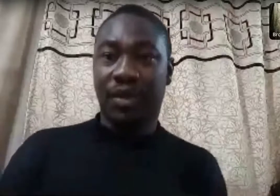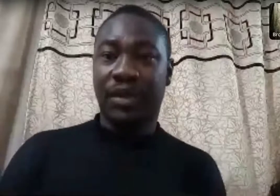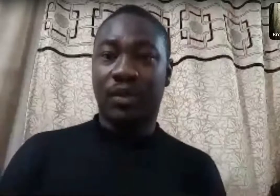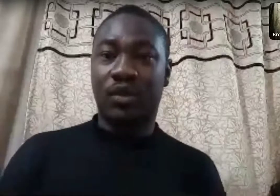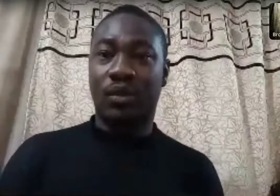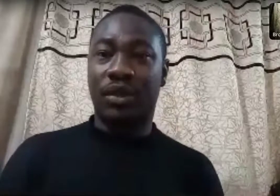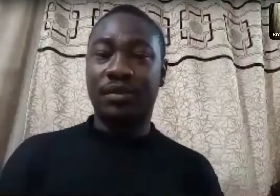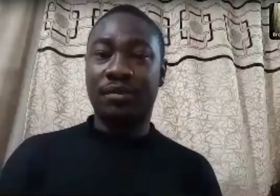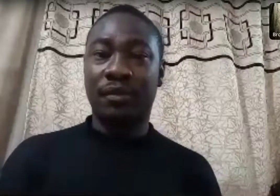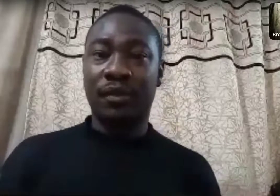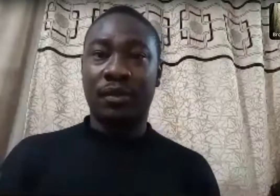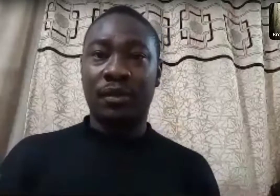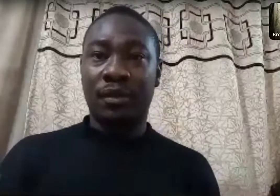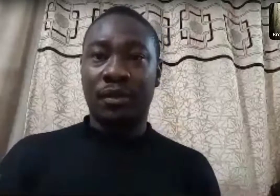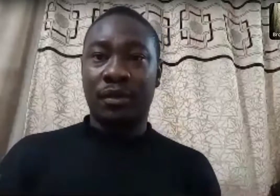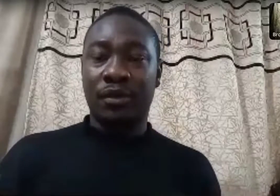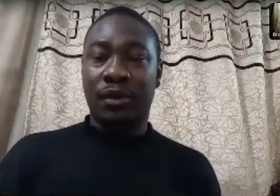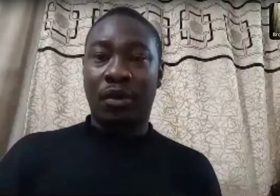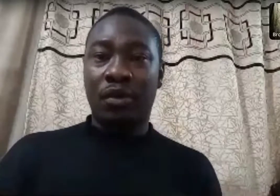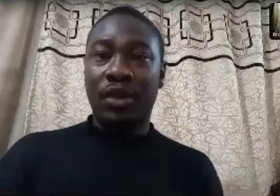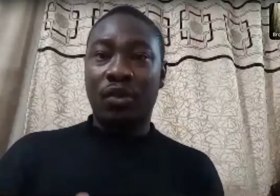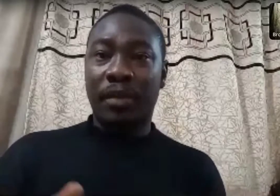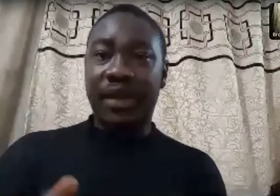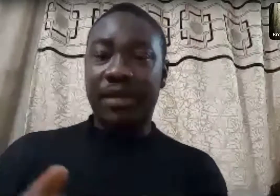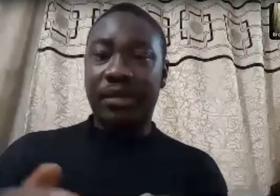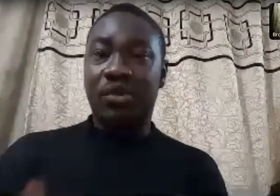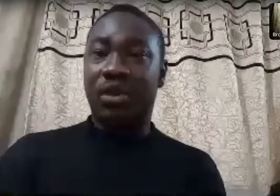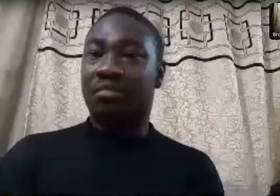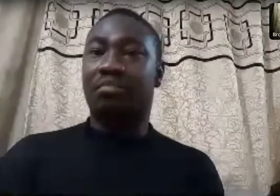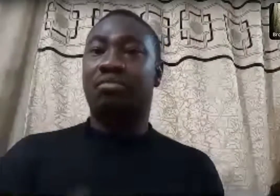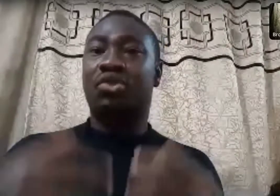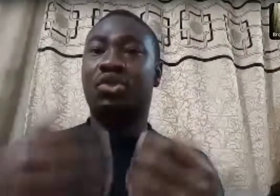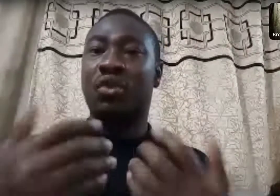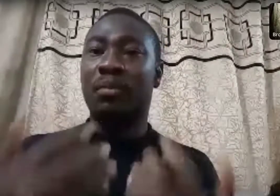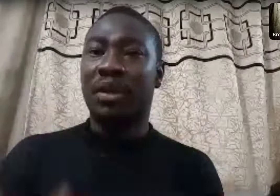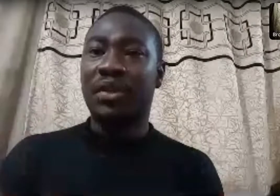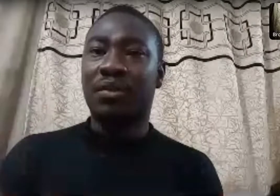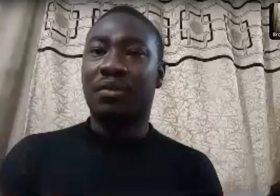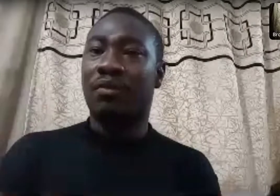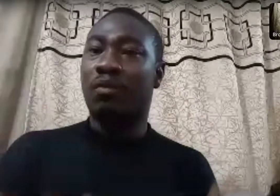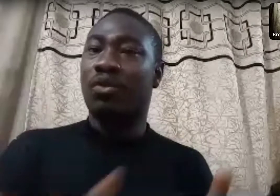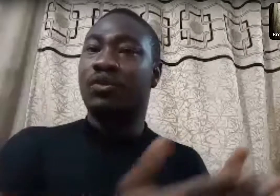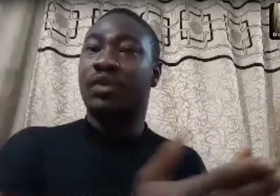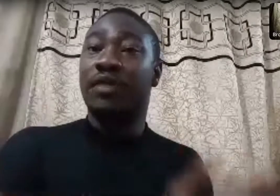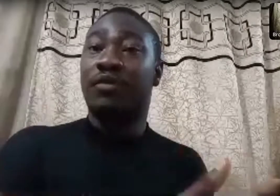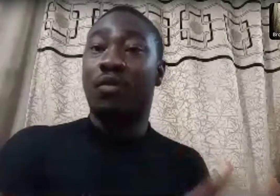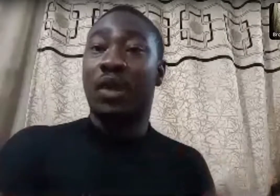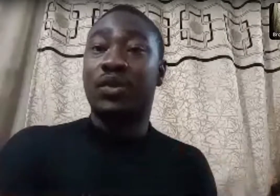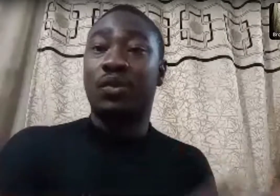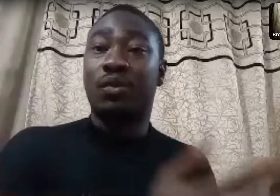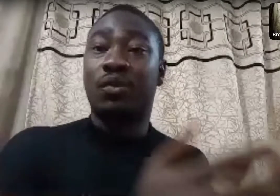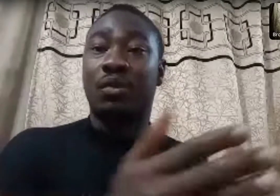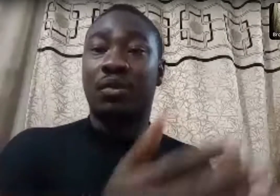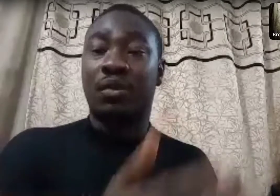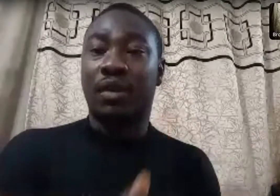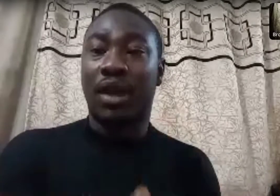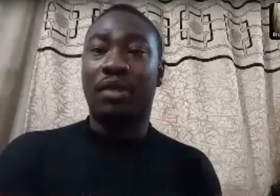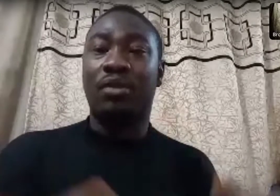the numbers in between, just combination of what you've learned from 1 to 9. We're going to have a class exercise